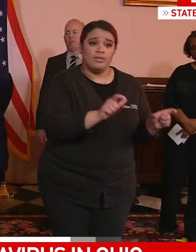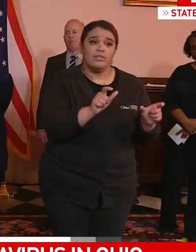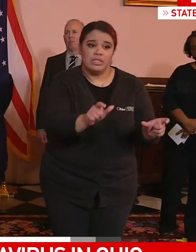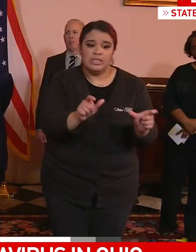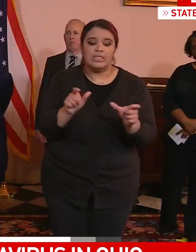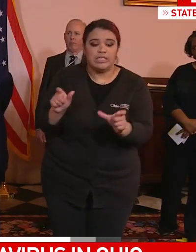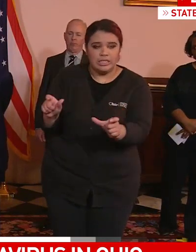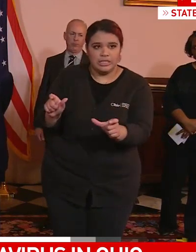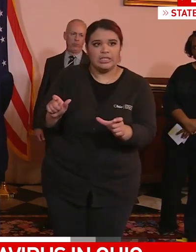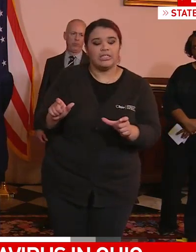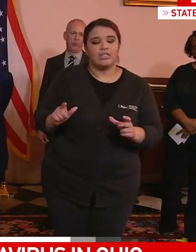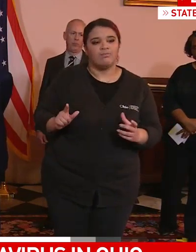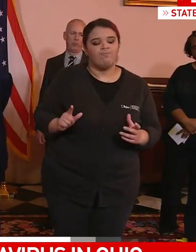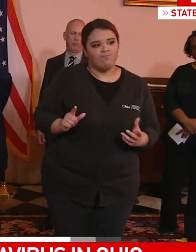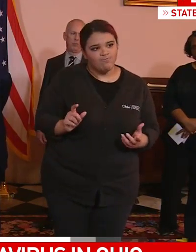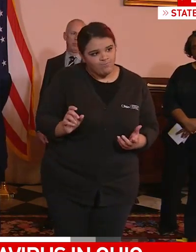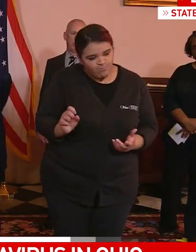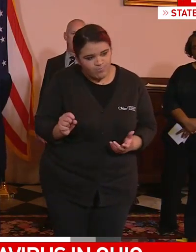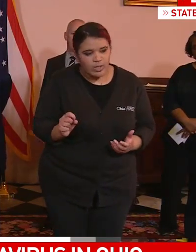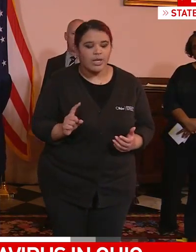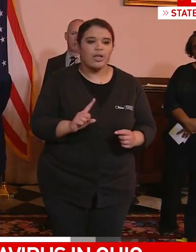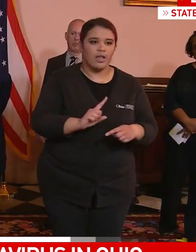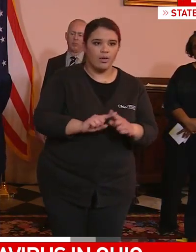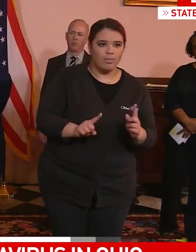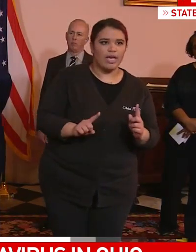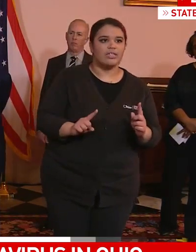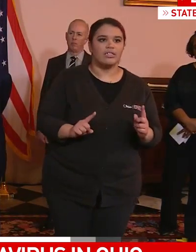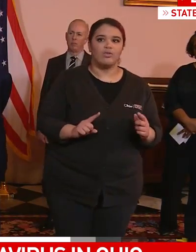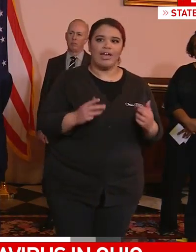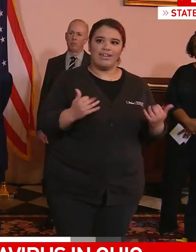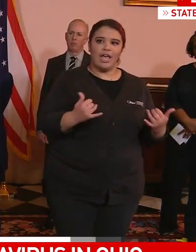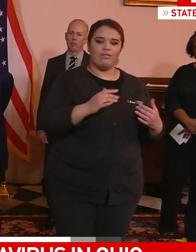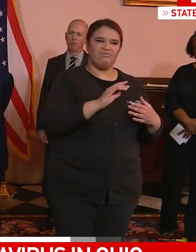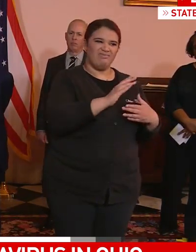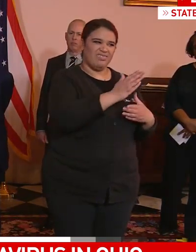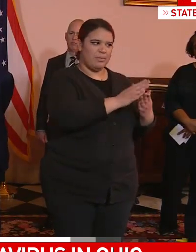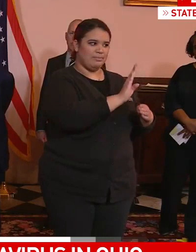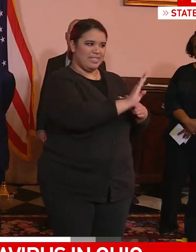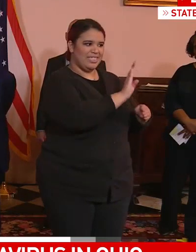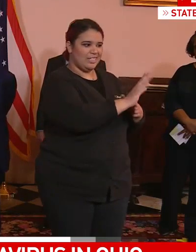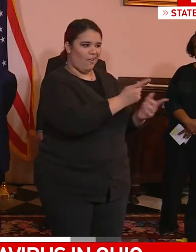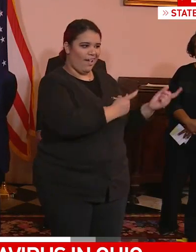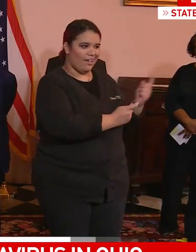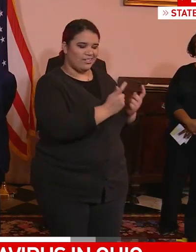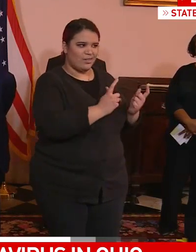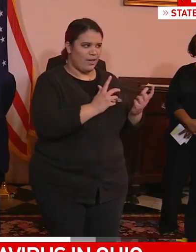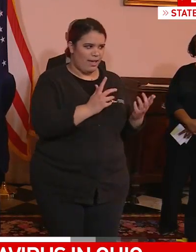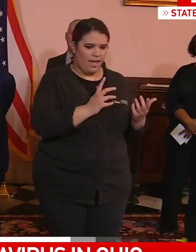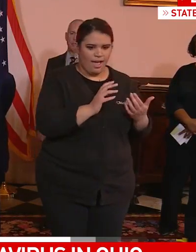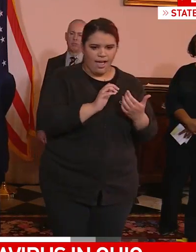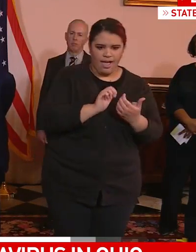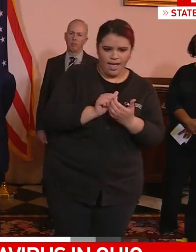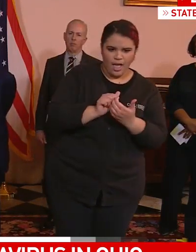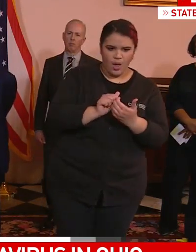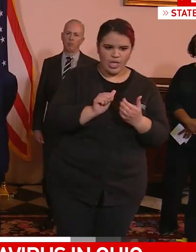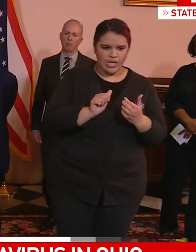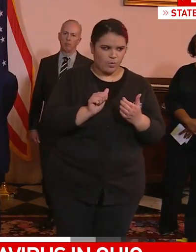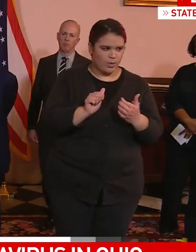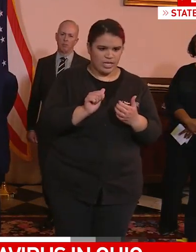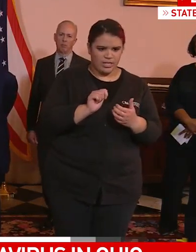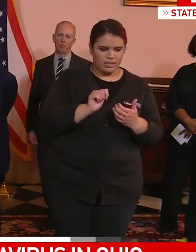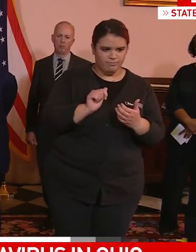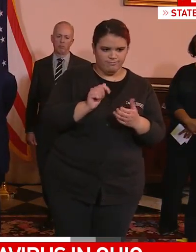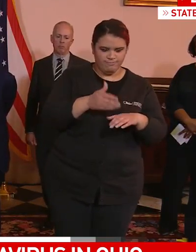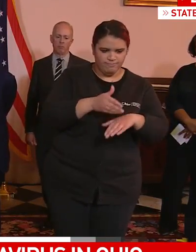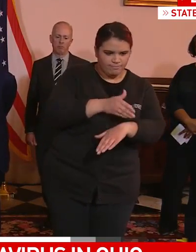businesses themselves come and ask us for this guidance. And I've been hearing some of those same questions that were mentioned around the personal care